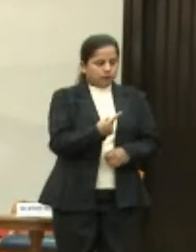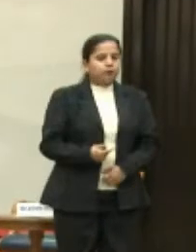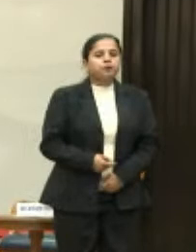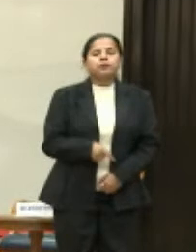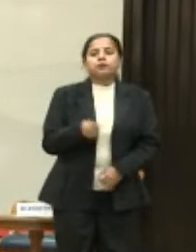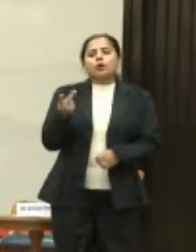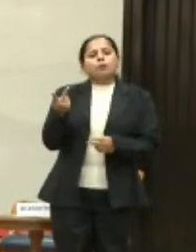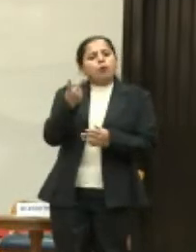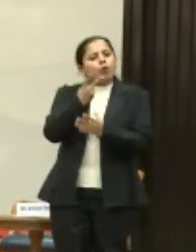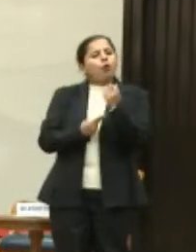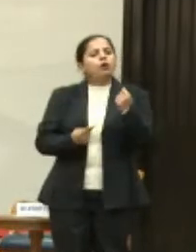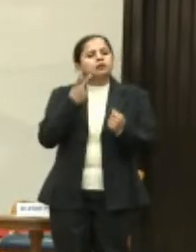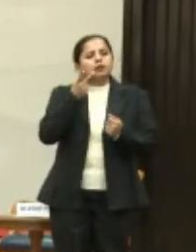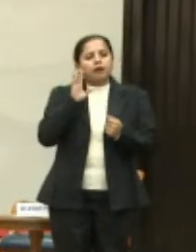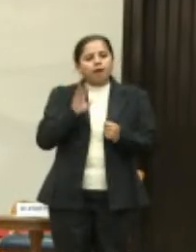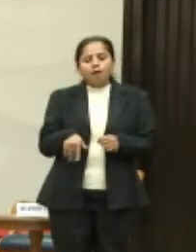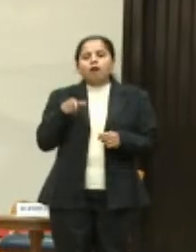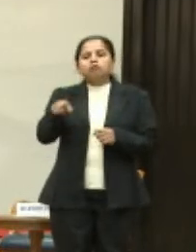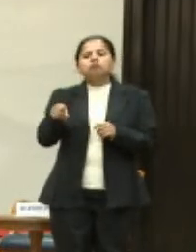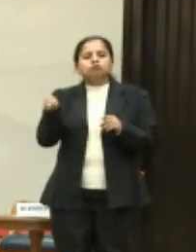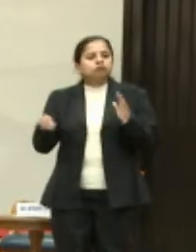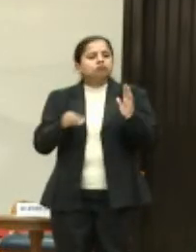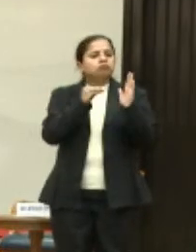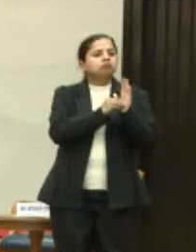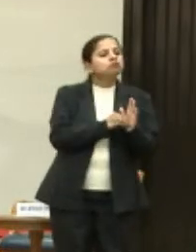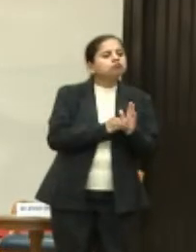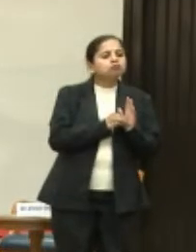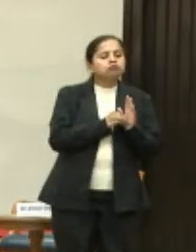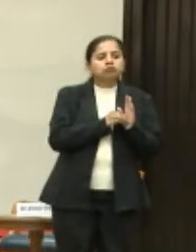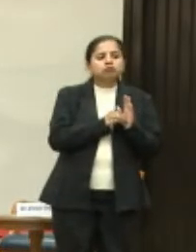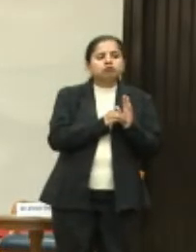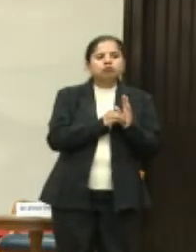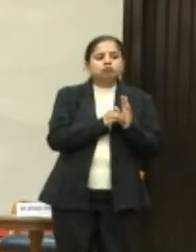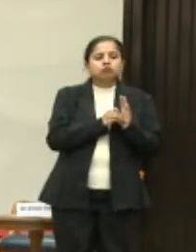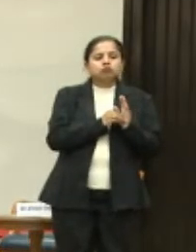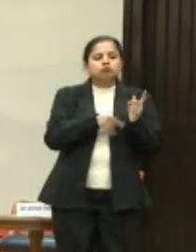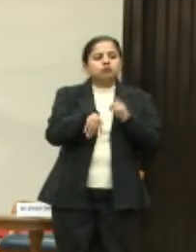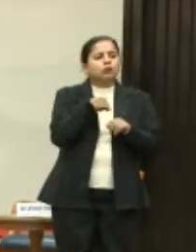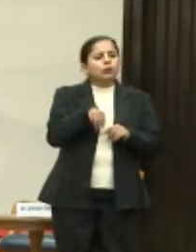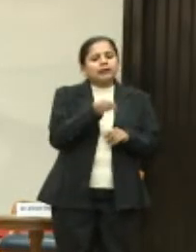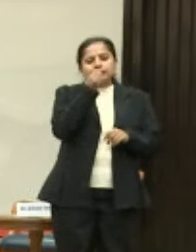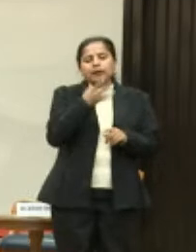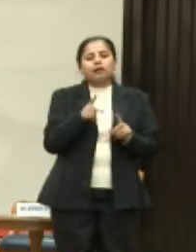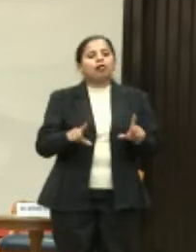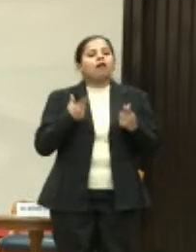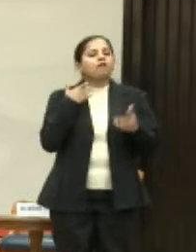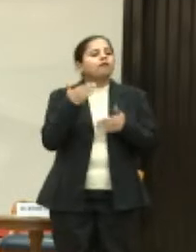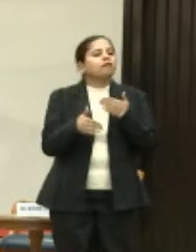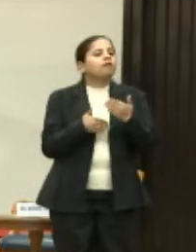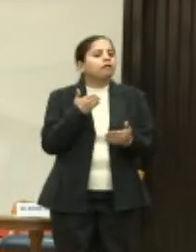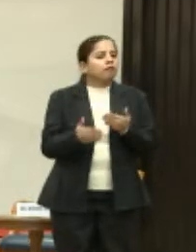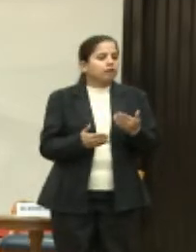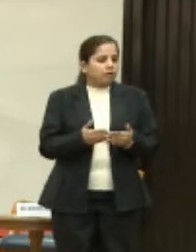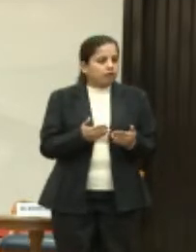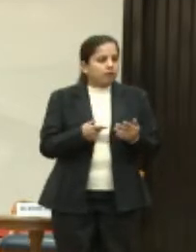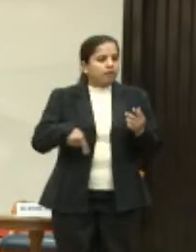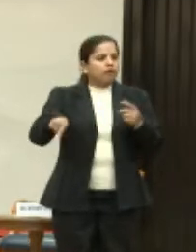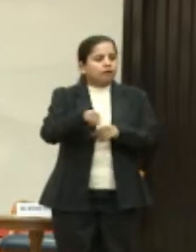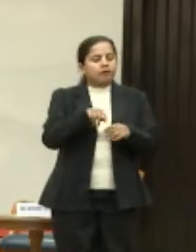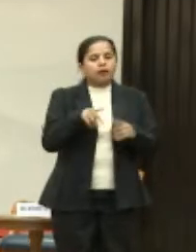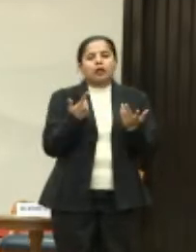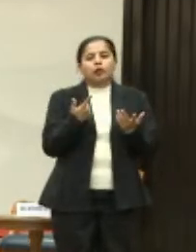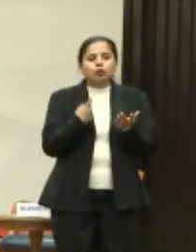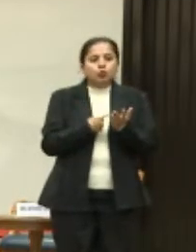both of these are captured under ease of living and ease of doing business.